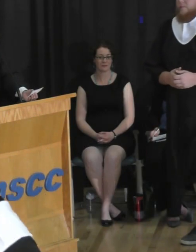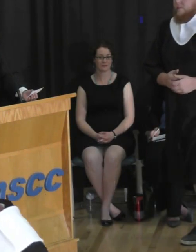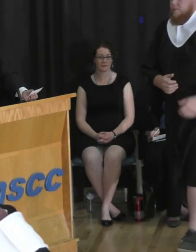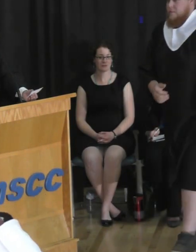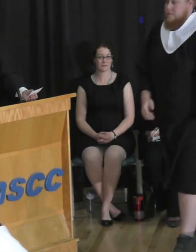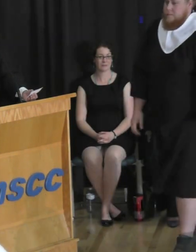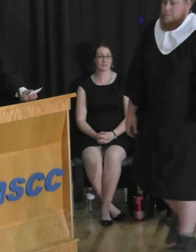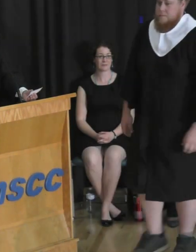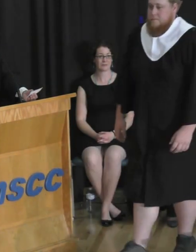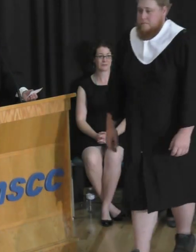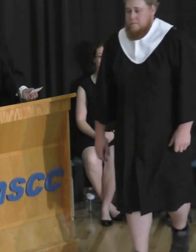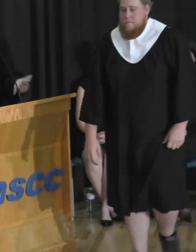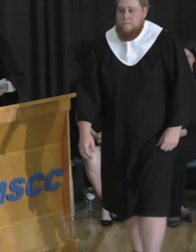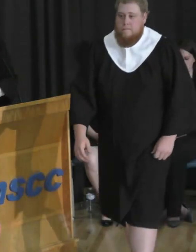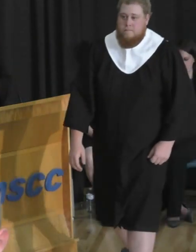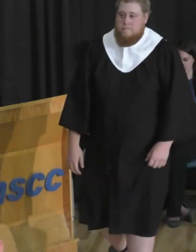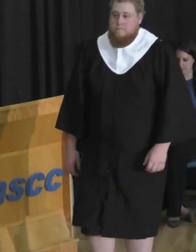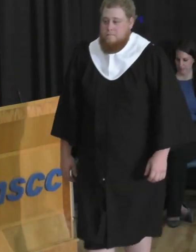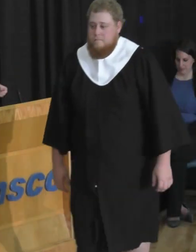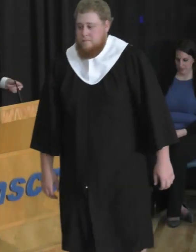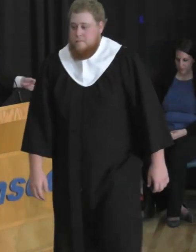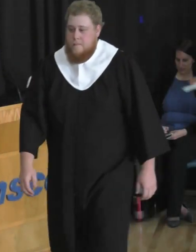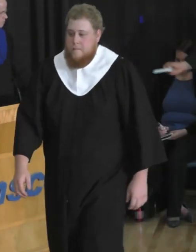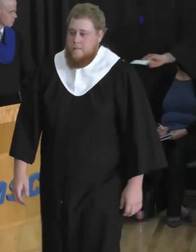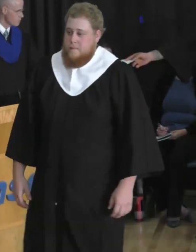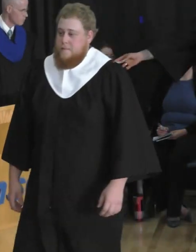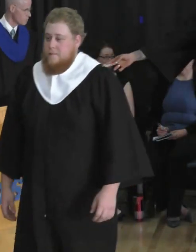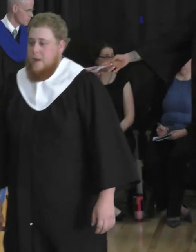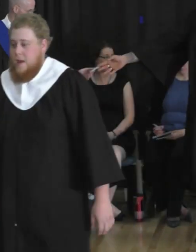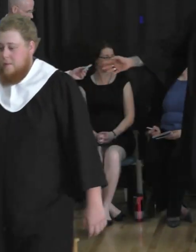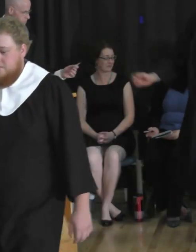Jacob Davies, honors.